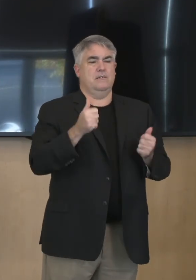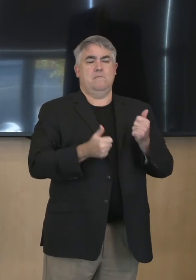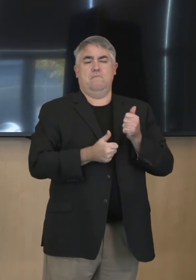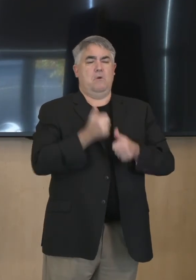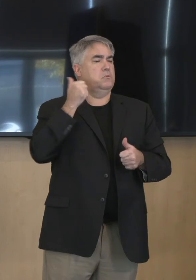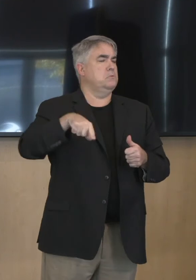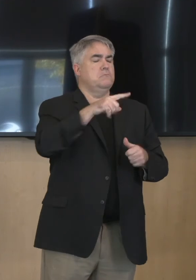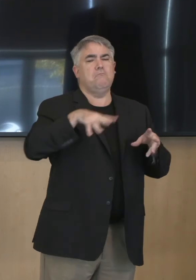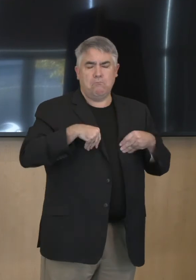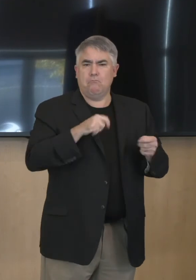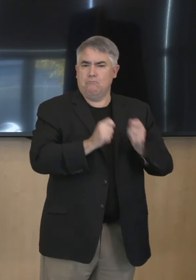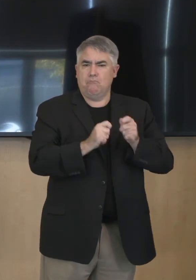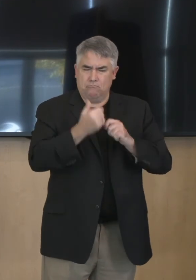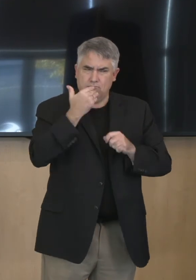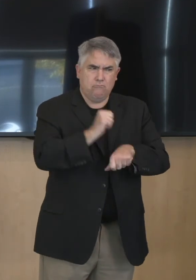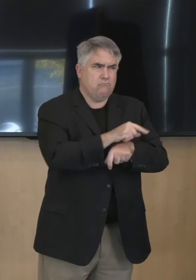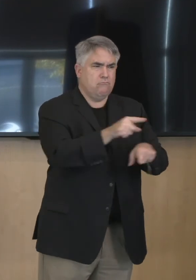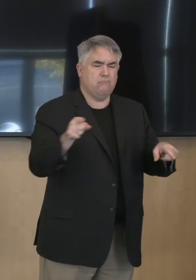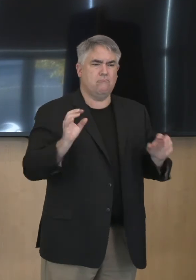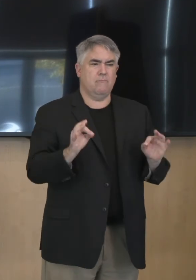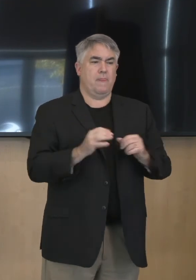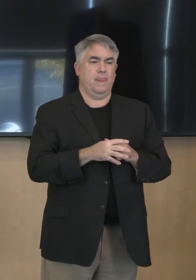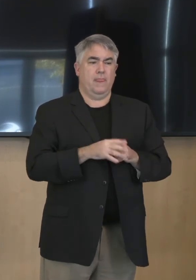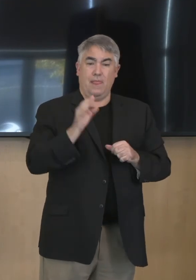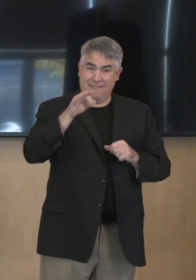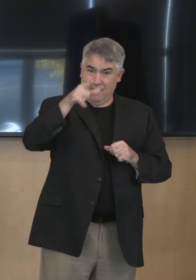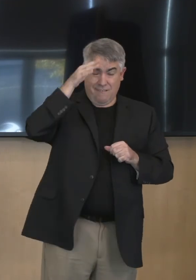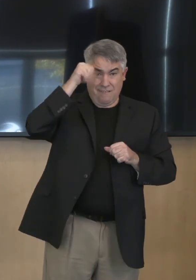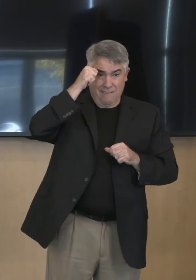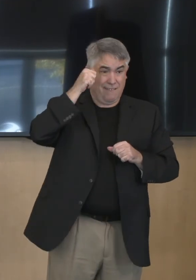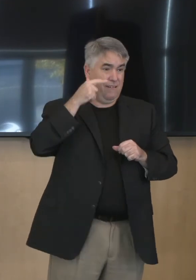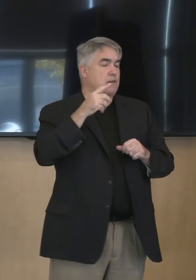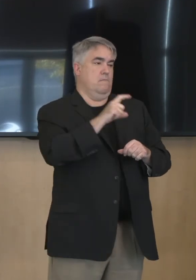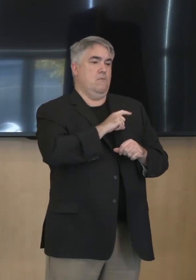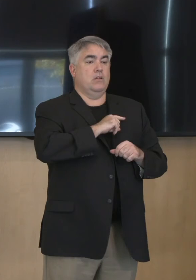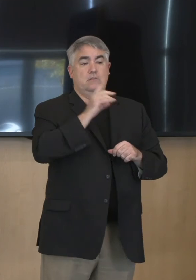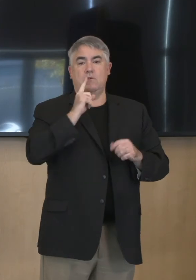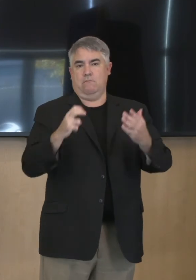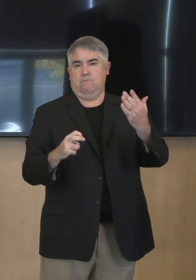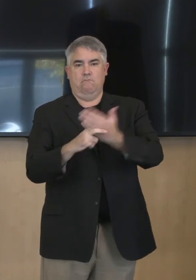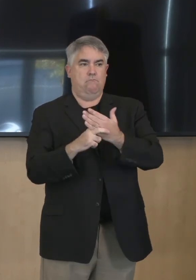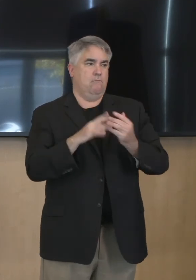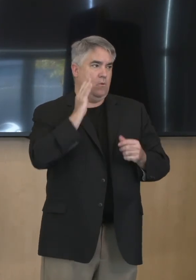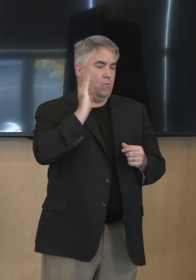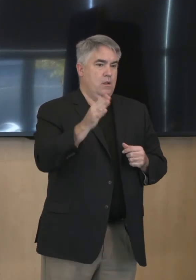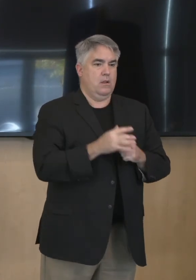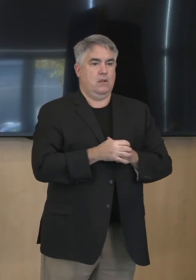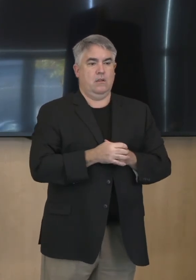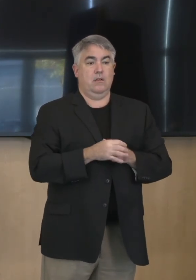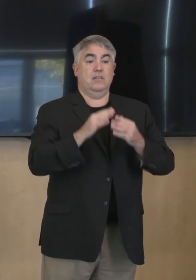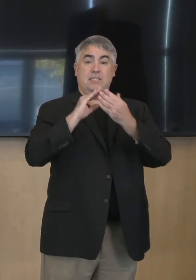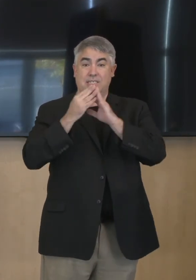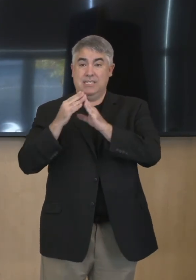left are the ones that get referred to law enforcement for citation, and then either to the city attorney or district attorney for